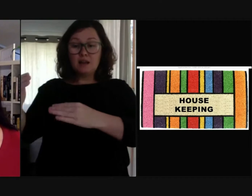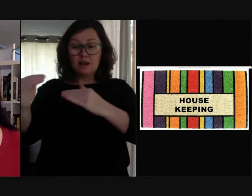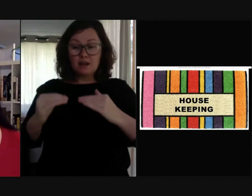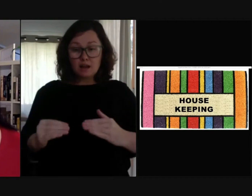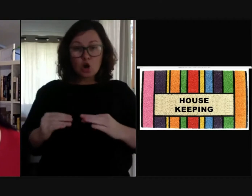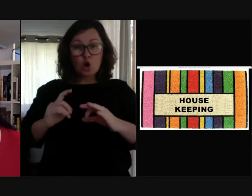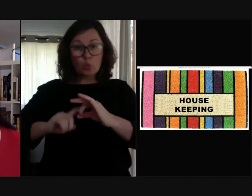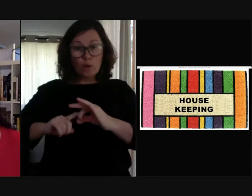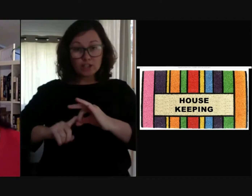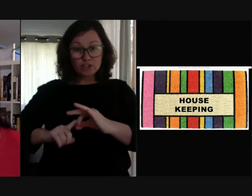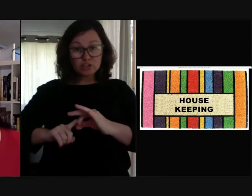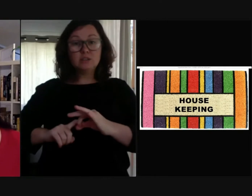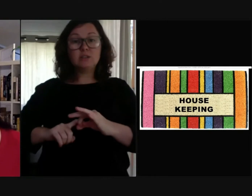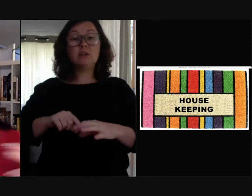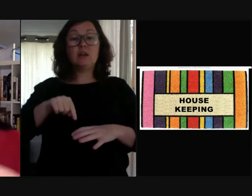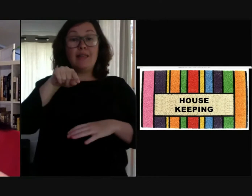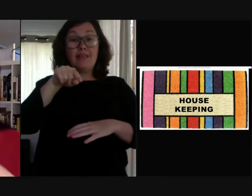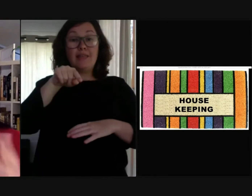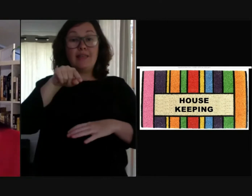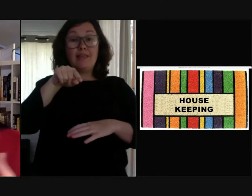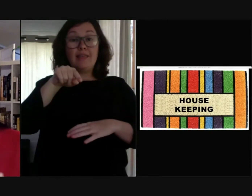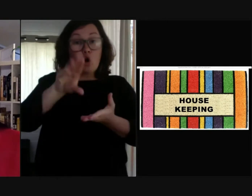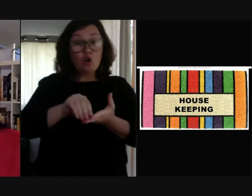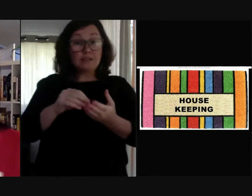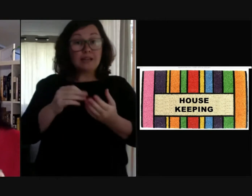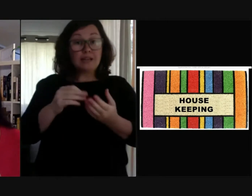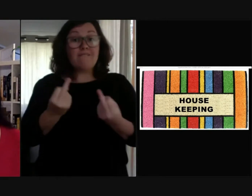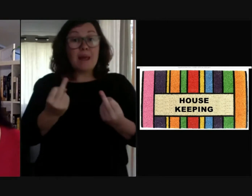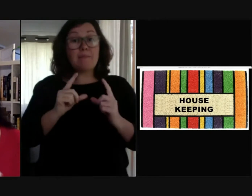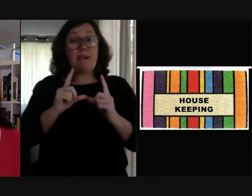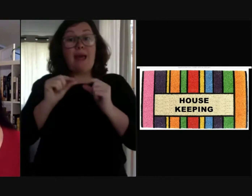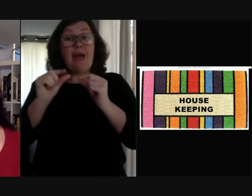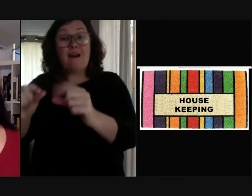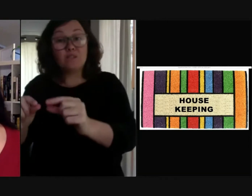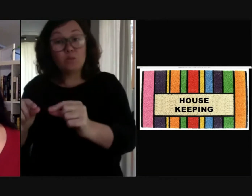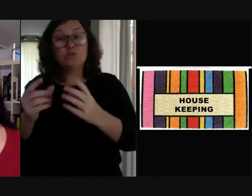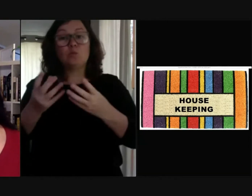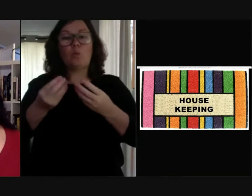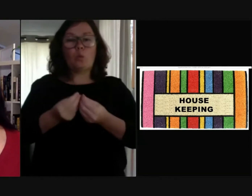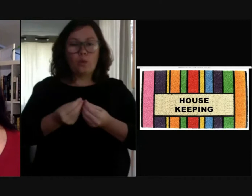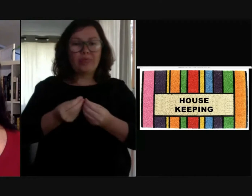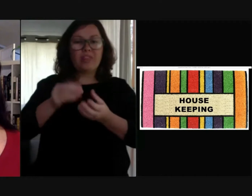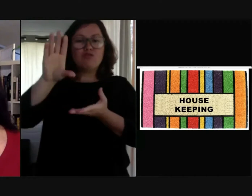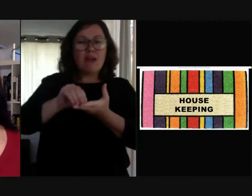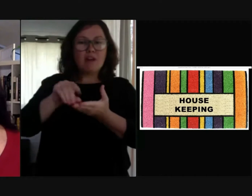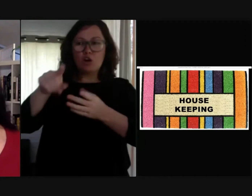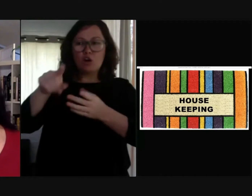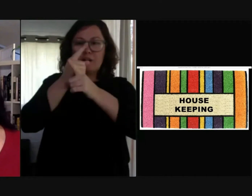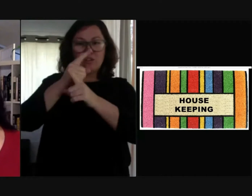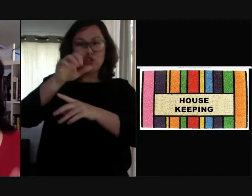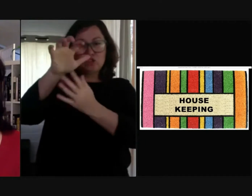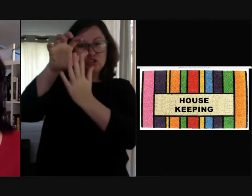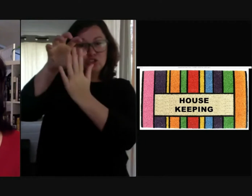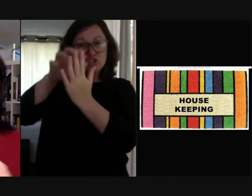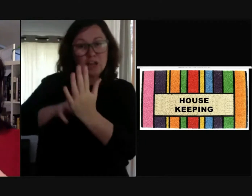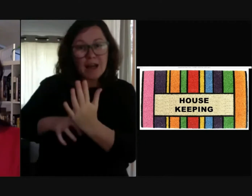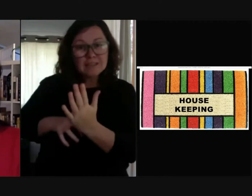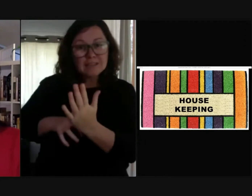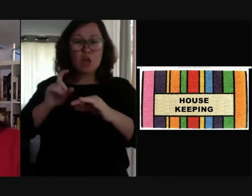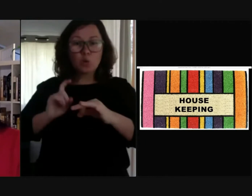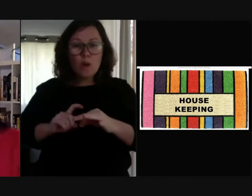be available afterwards with a record of the chat and the questions. So if for some reason you have to